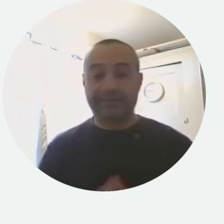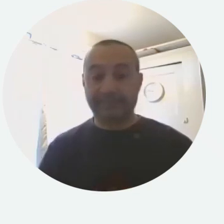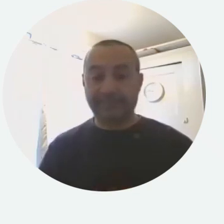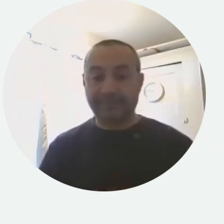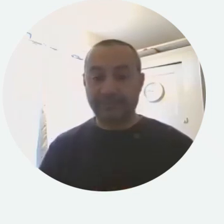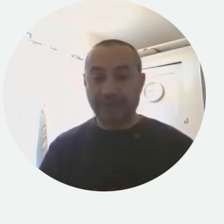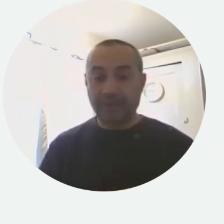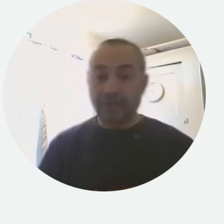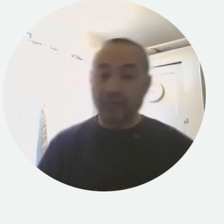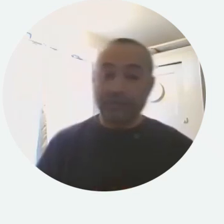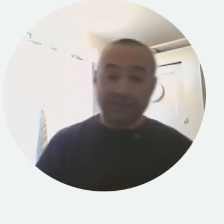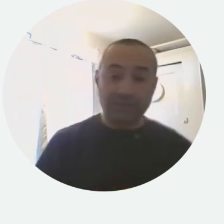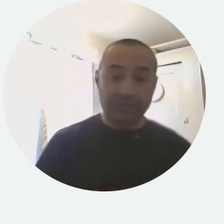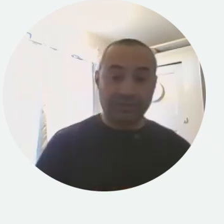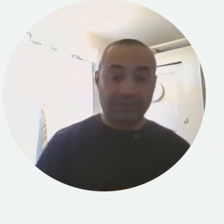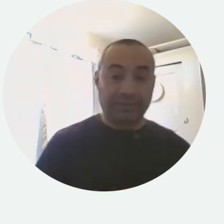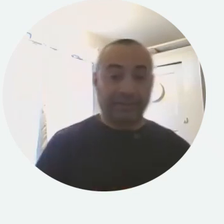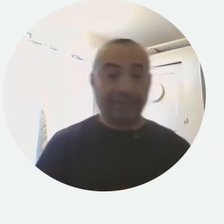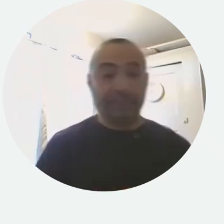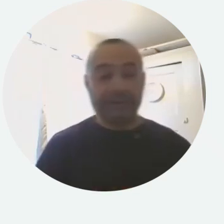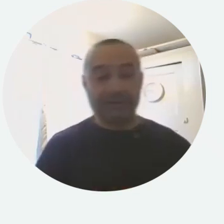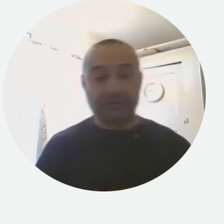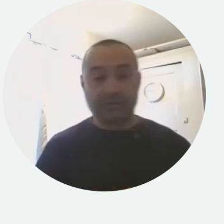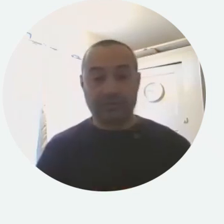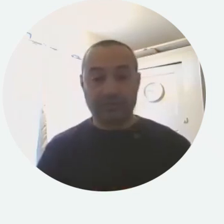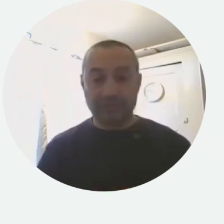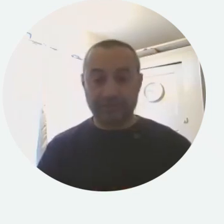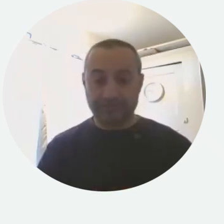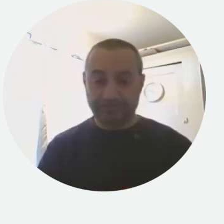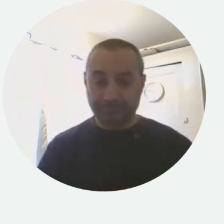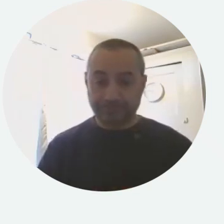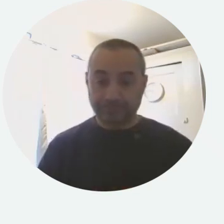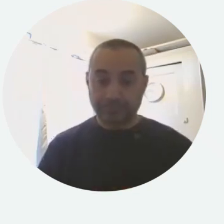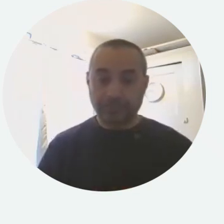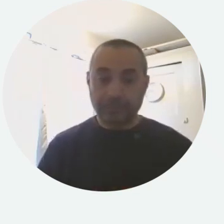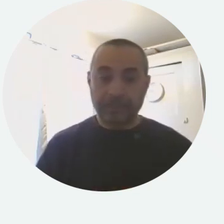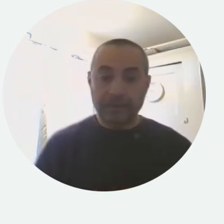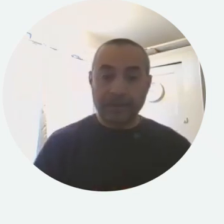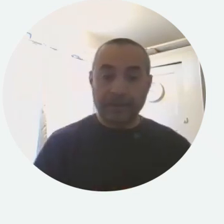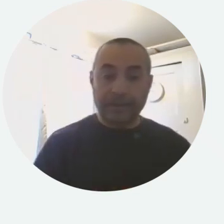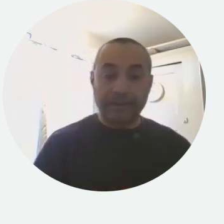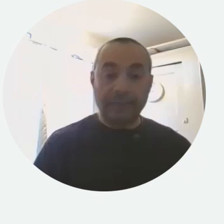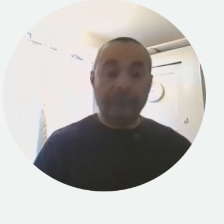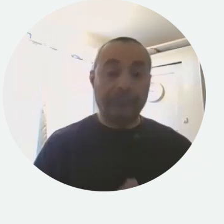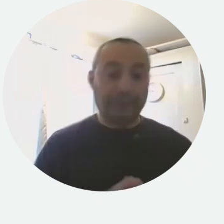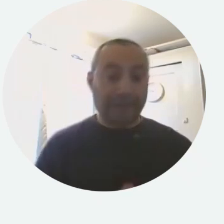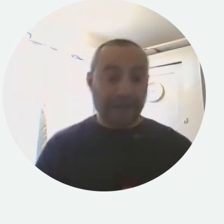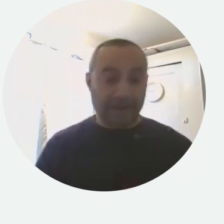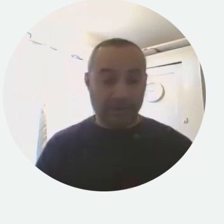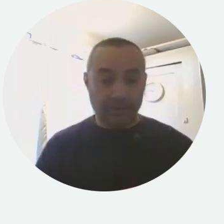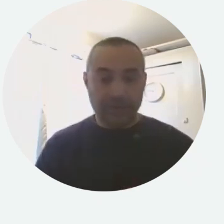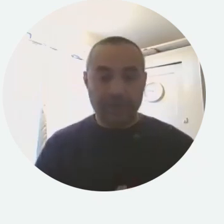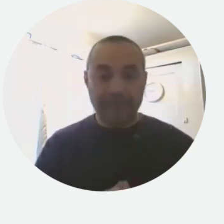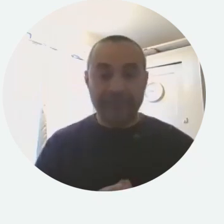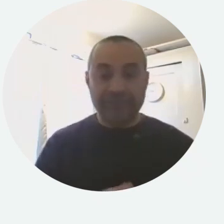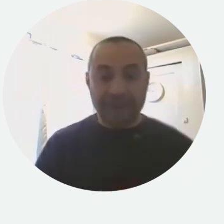distance. You may introduce a PECs binder or book. And for now, the child is